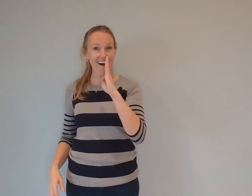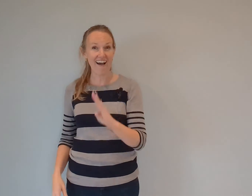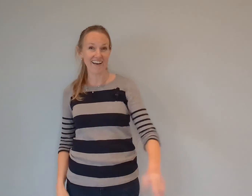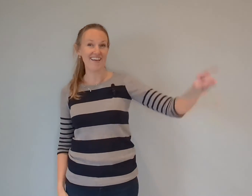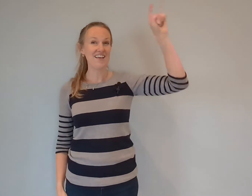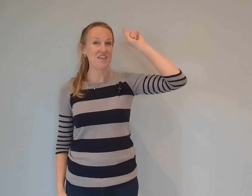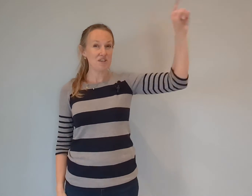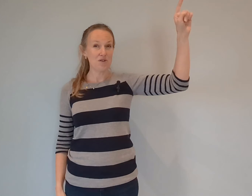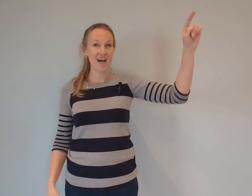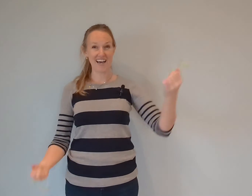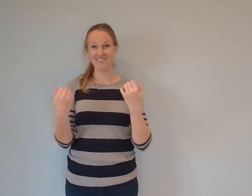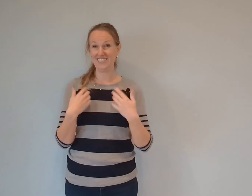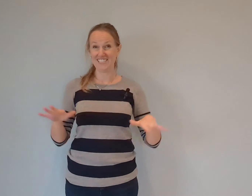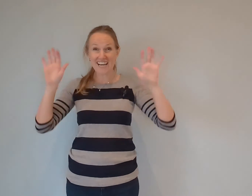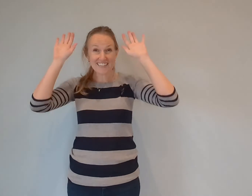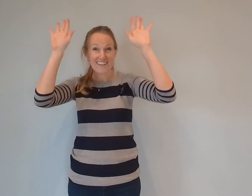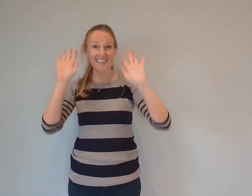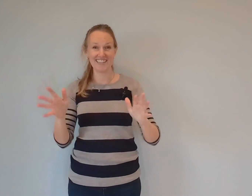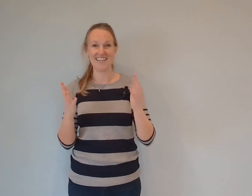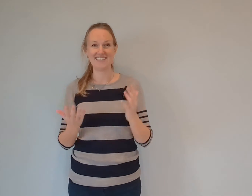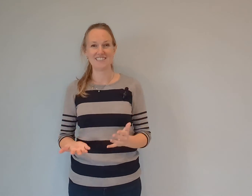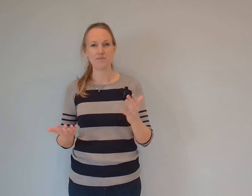God, you have done great things.